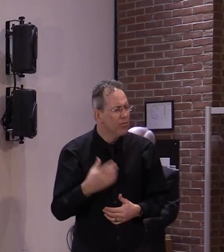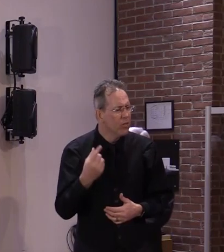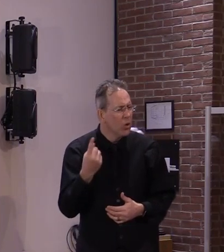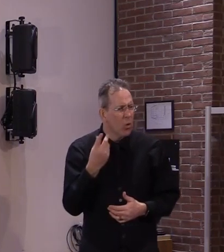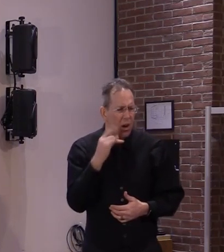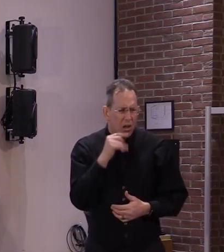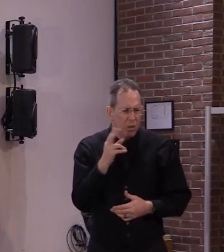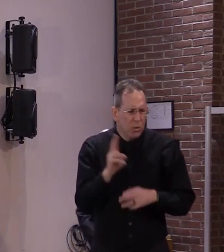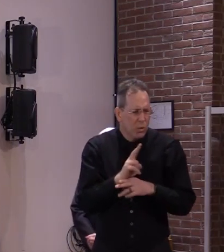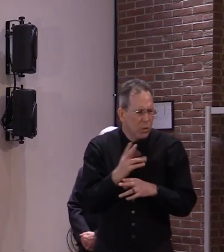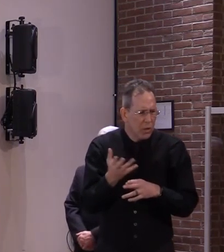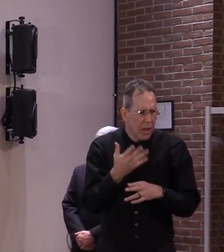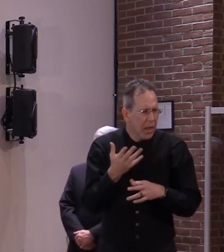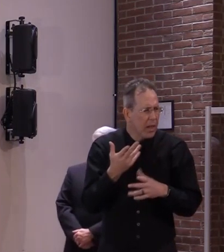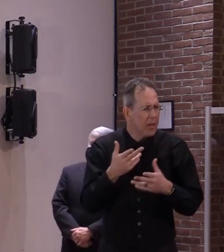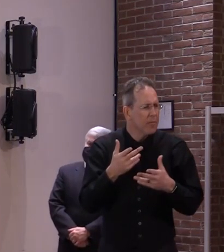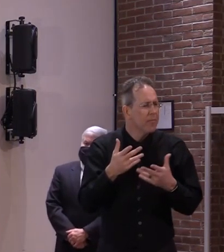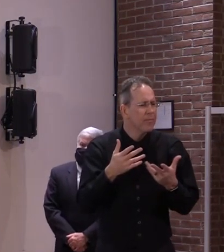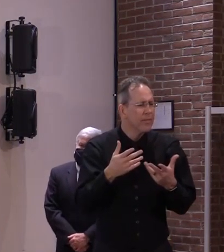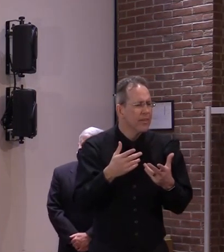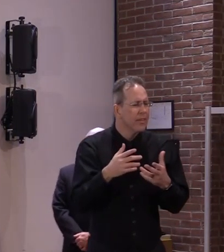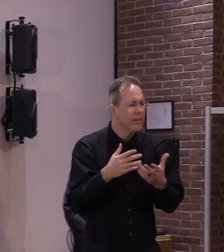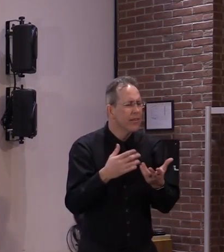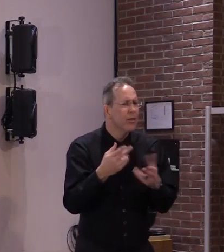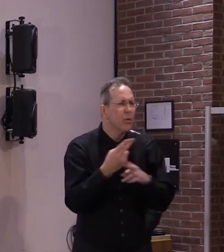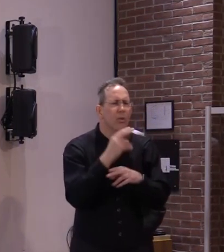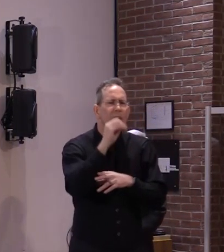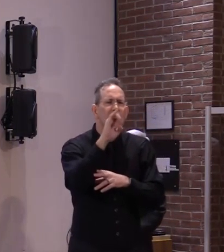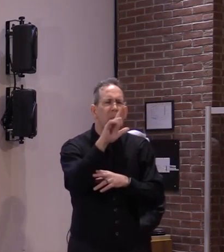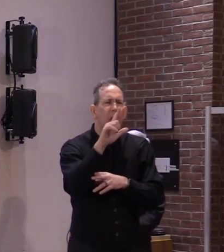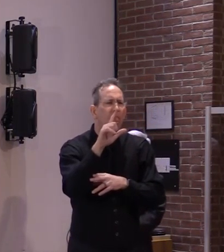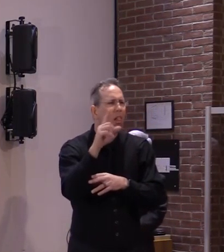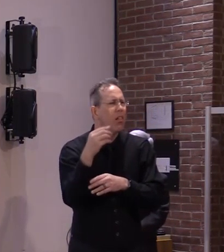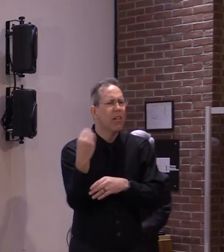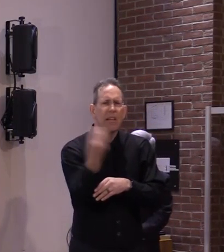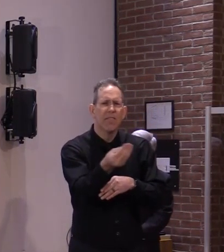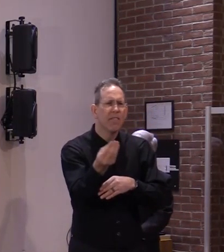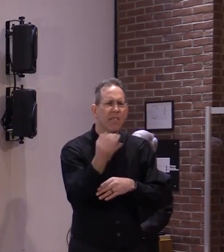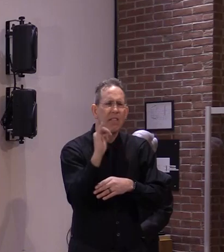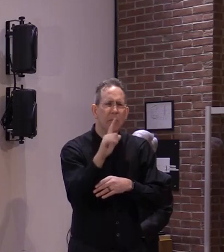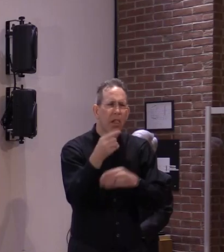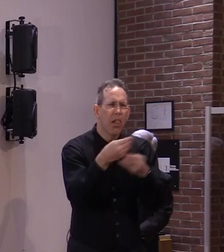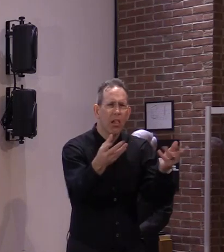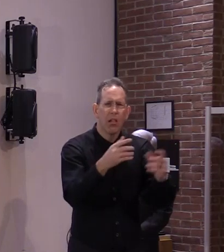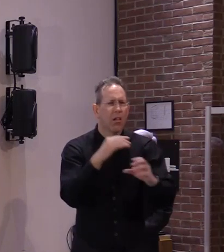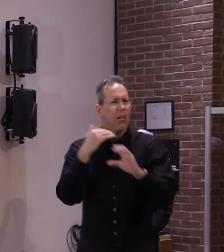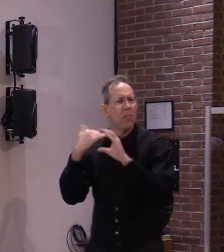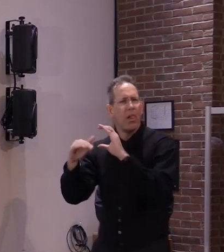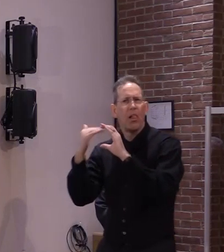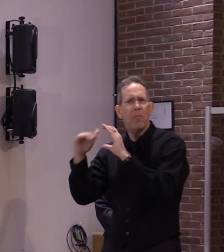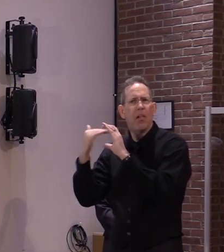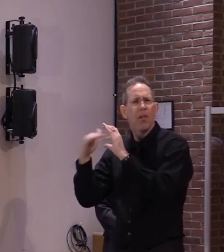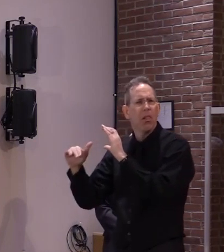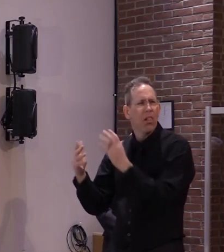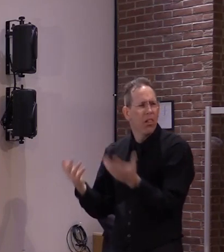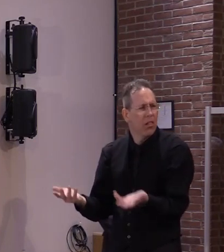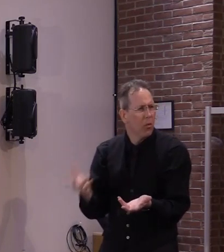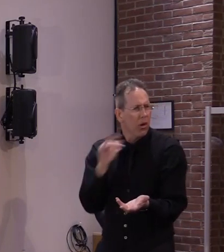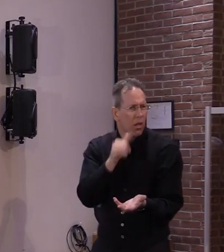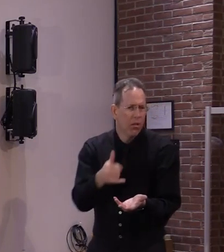I'll let Secretary Smith answer, but again, I just want to say again what I heard this